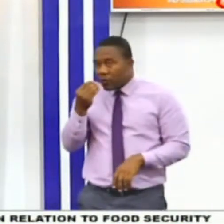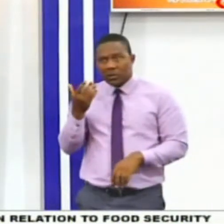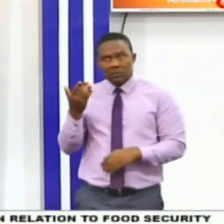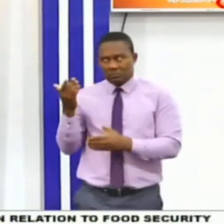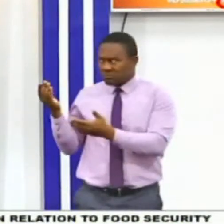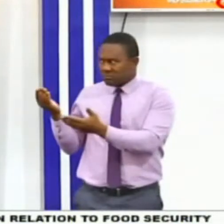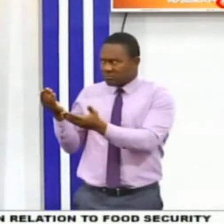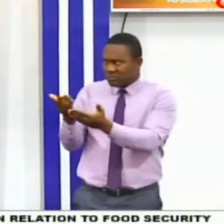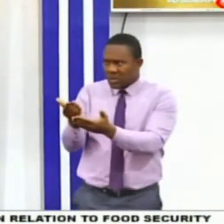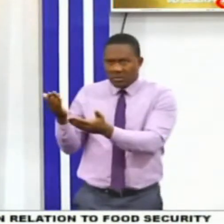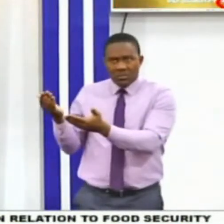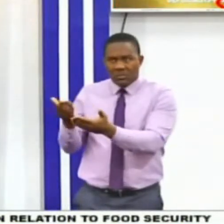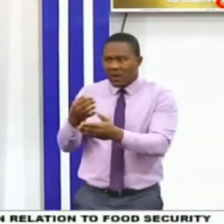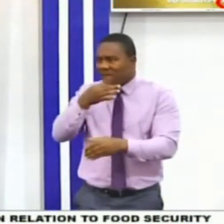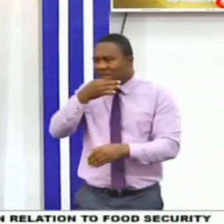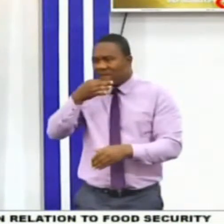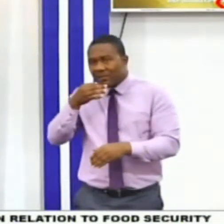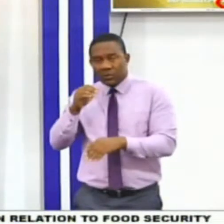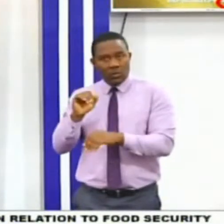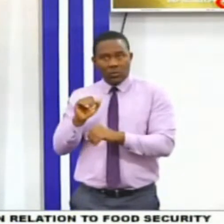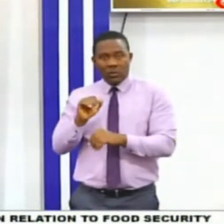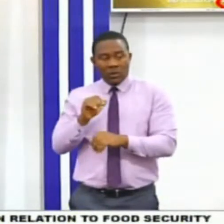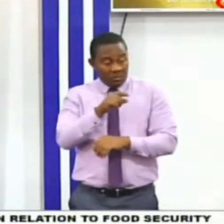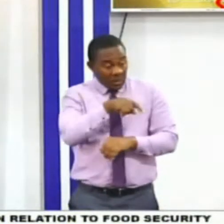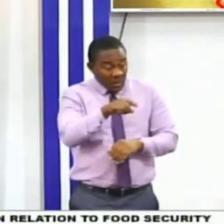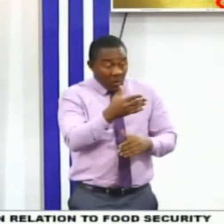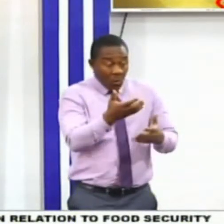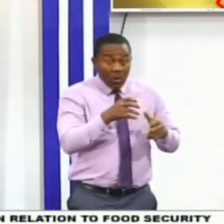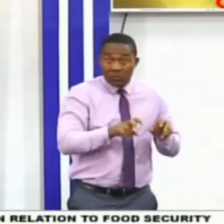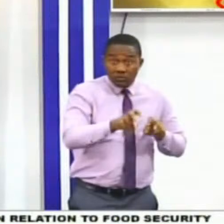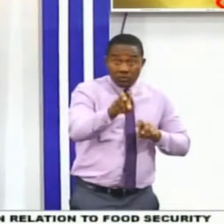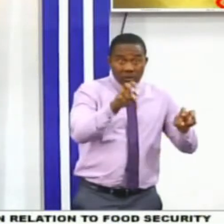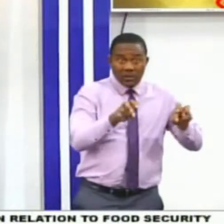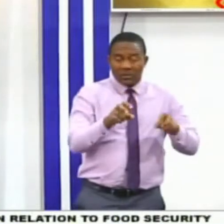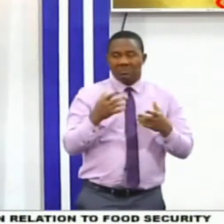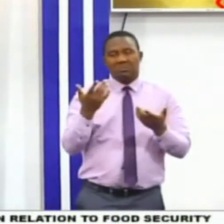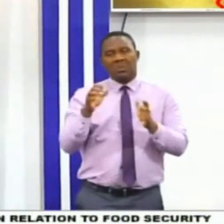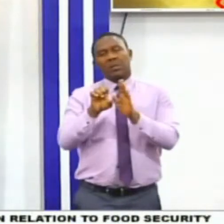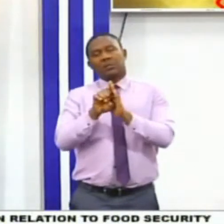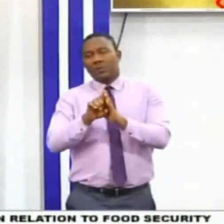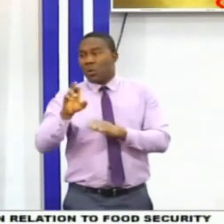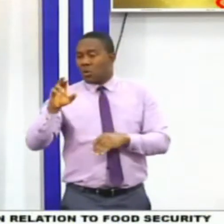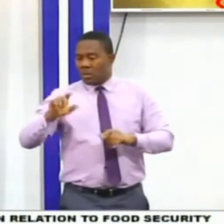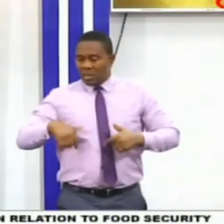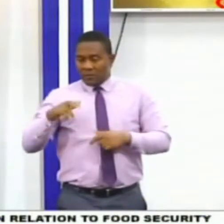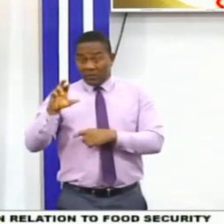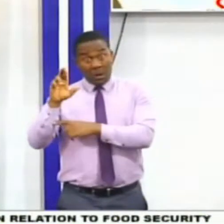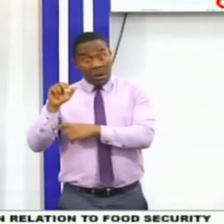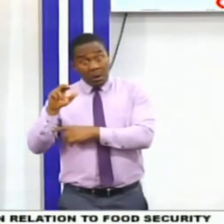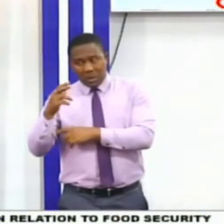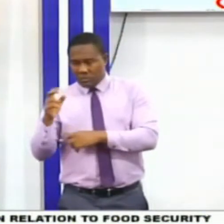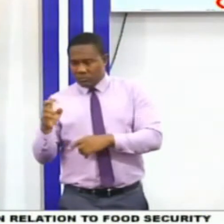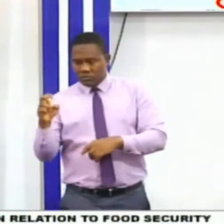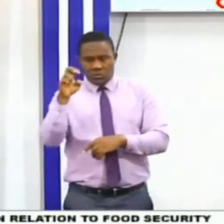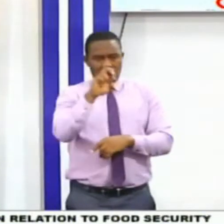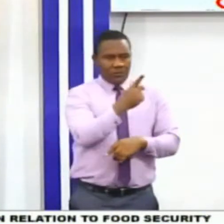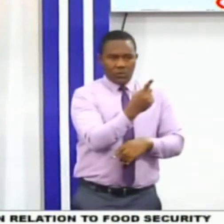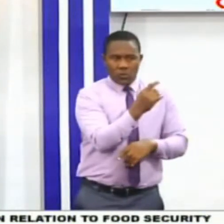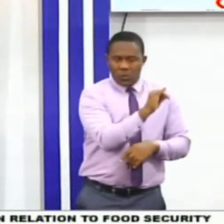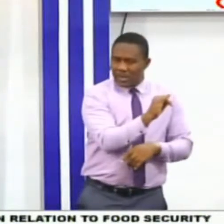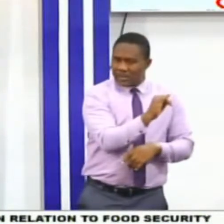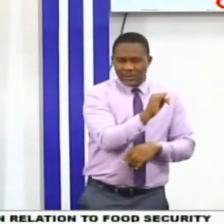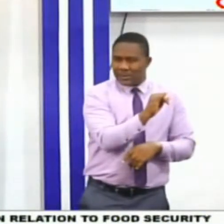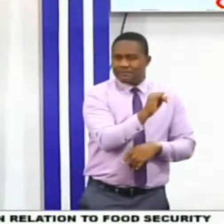de obi antra ba bi otie nti wo won kran a untimi nko kumase wo kumase a untimi man kran wo nkran